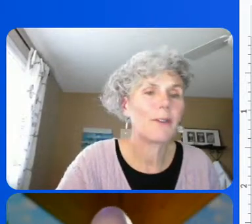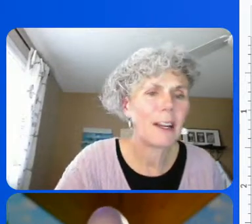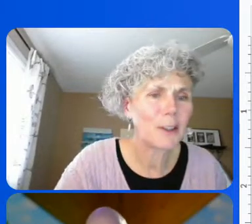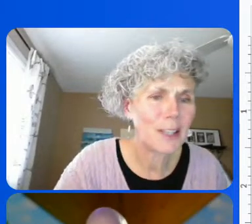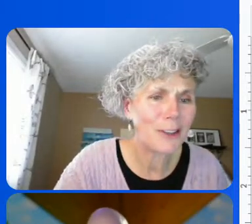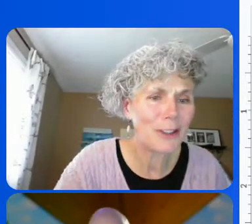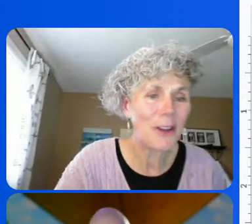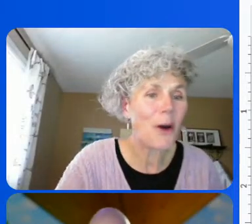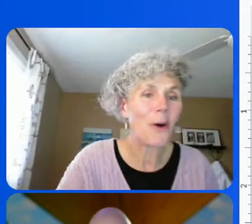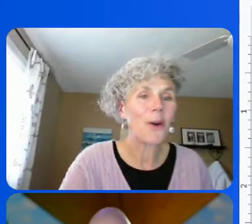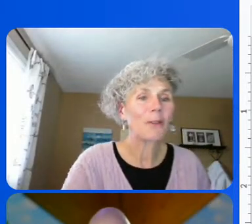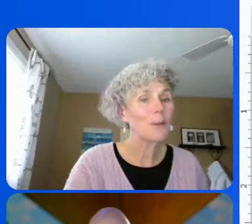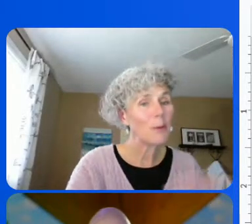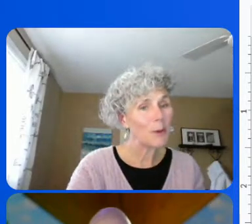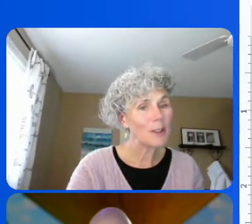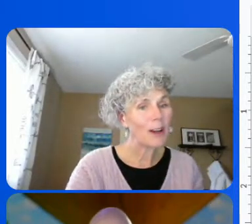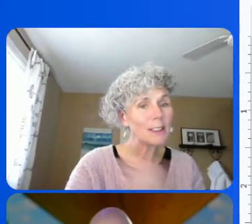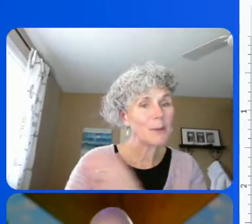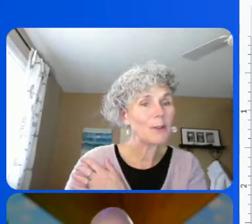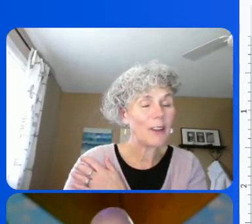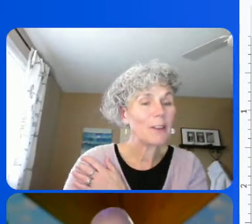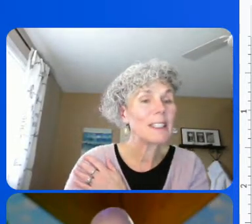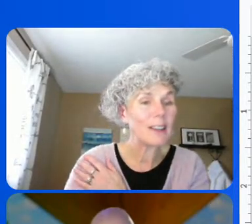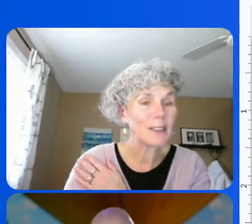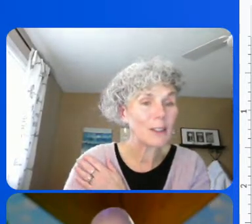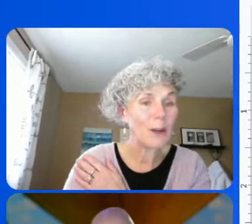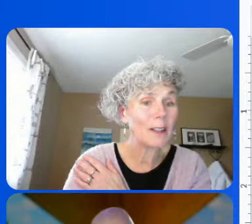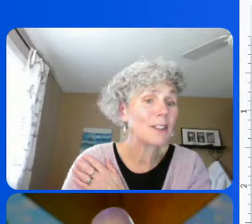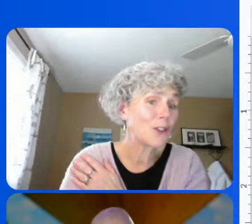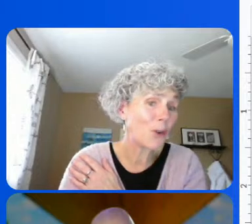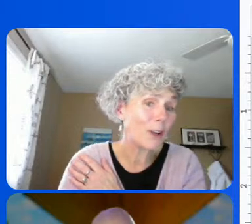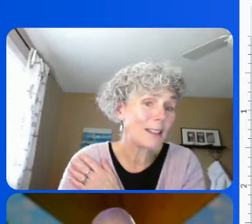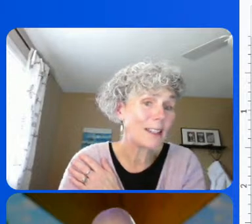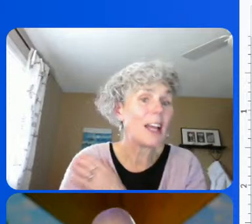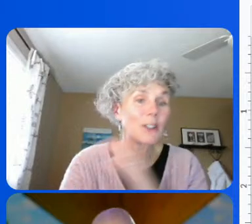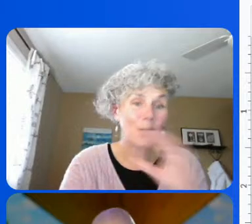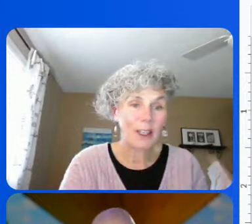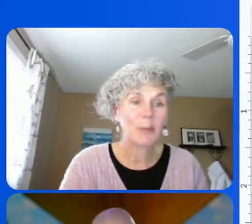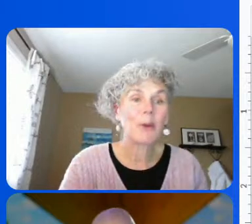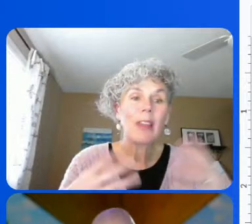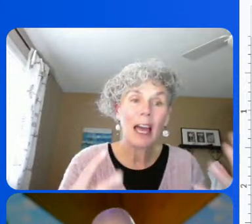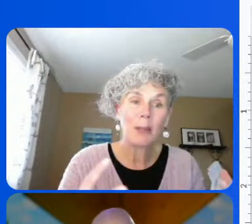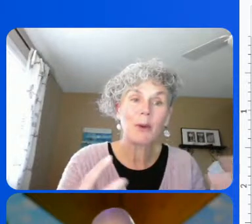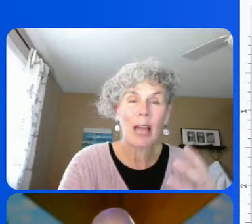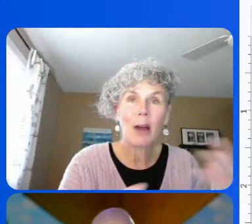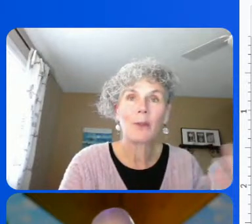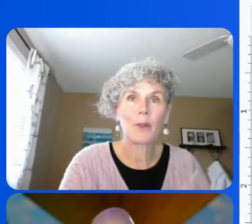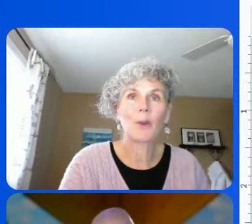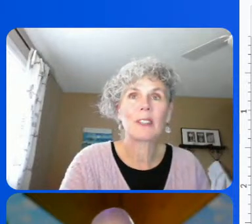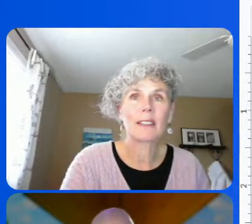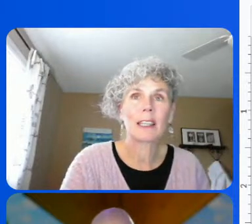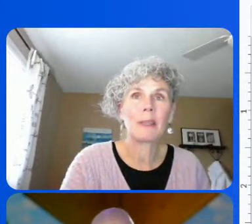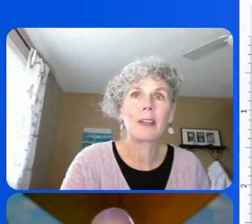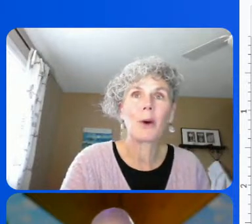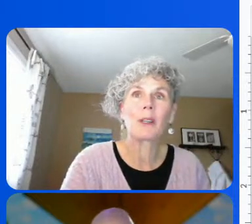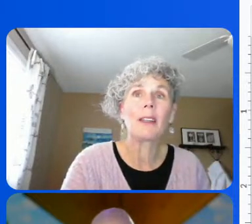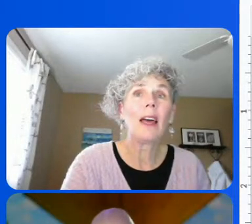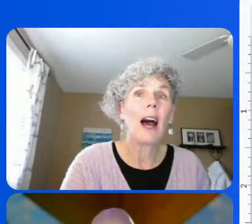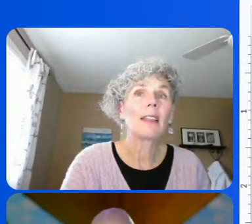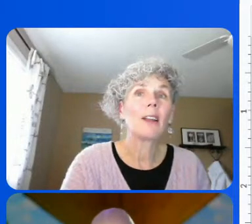fire station? Or remember, we talked about fairy tales as well and stories. So think about that, about how those things can be coded. I love